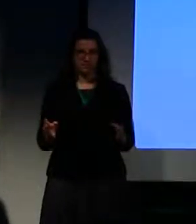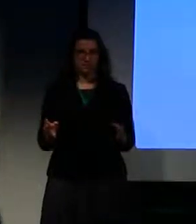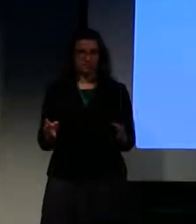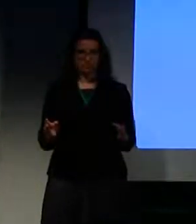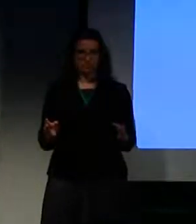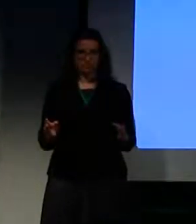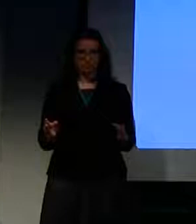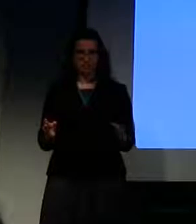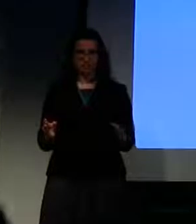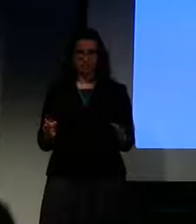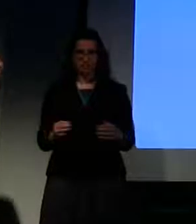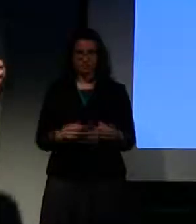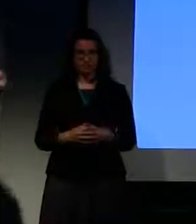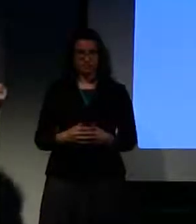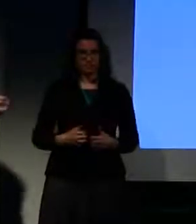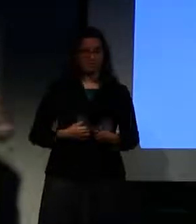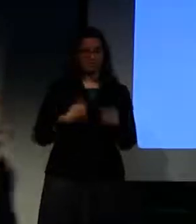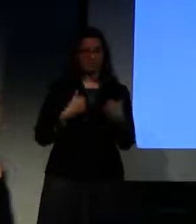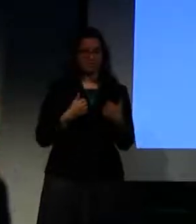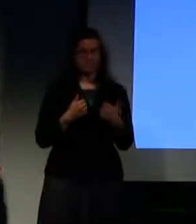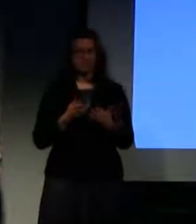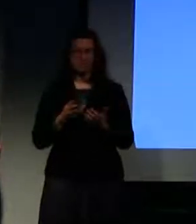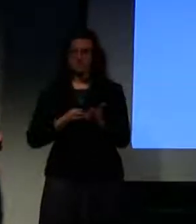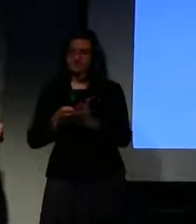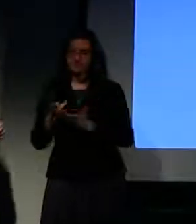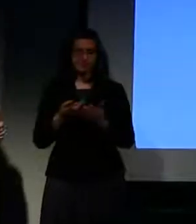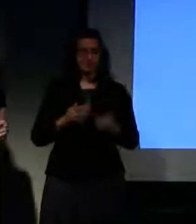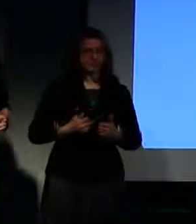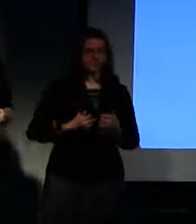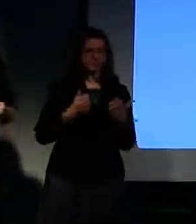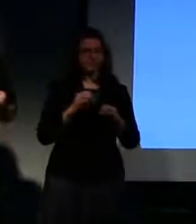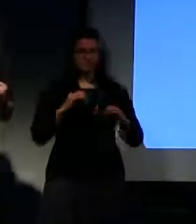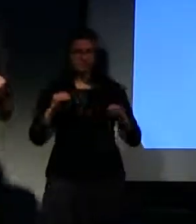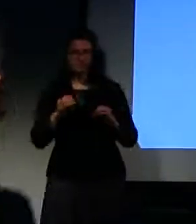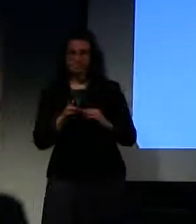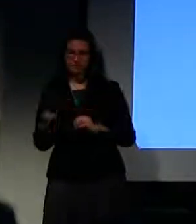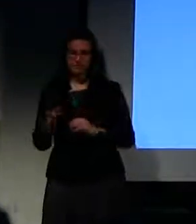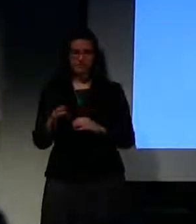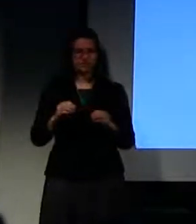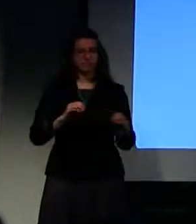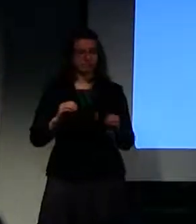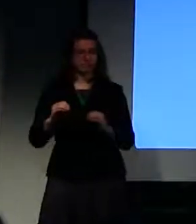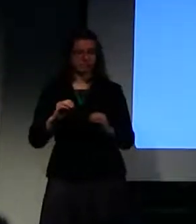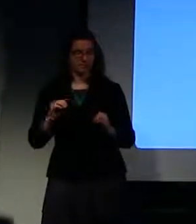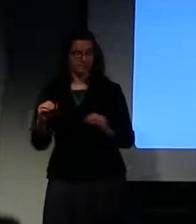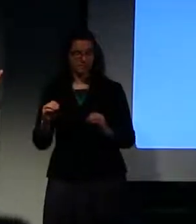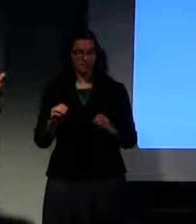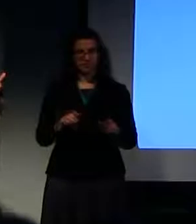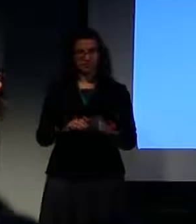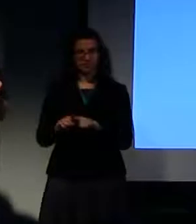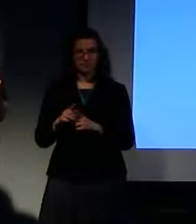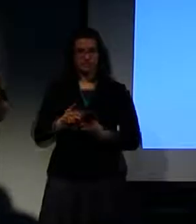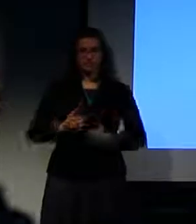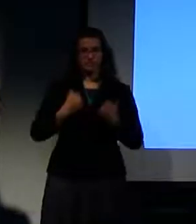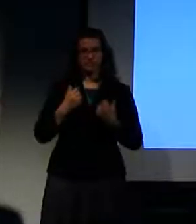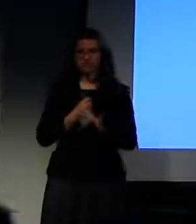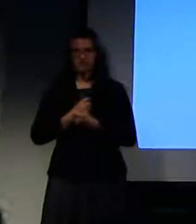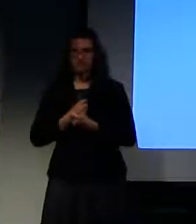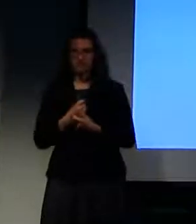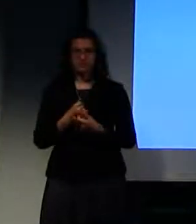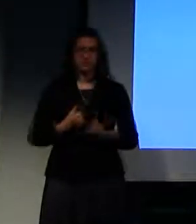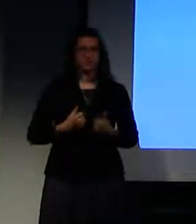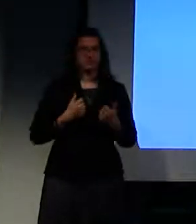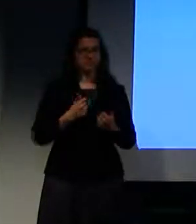such, there, thing, poetry, such, no, rather, there, no, such, there, thing,